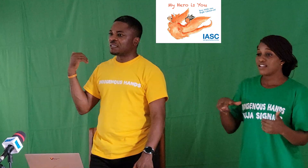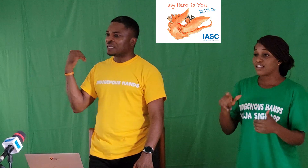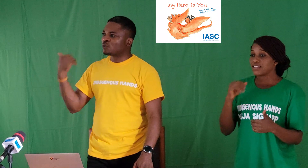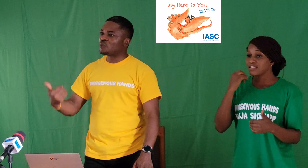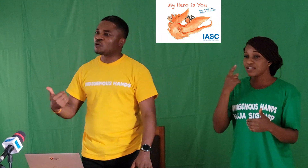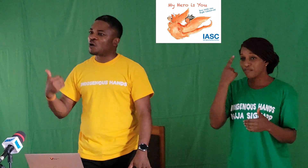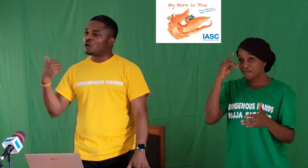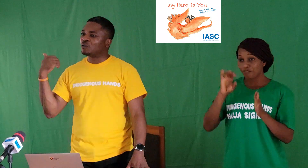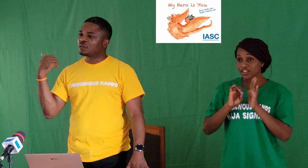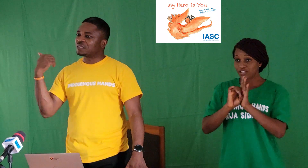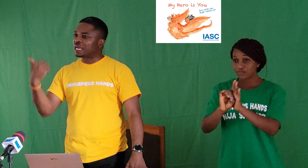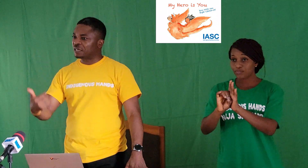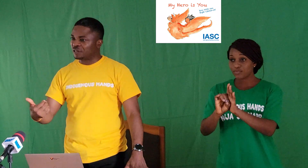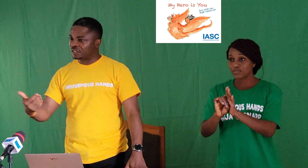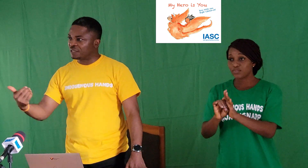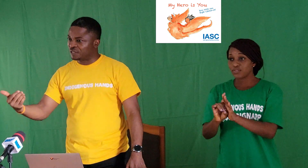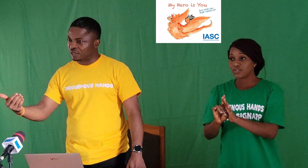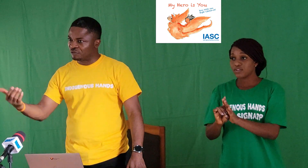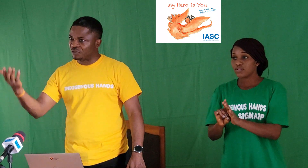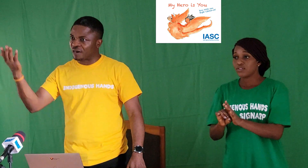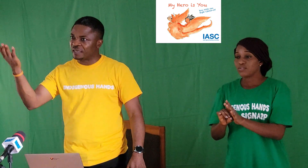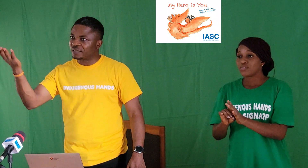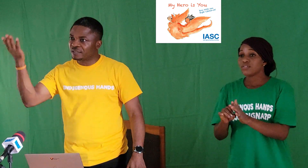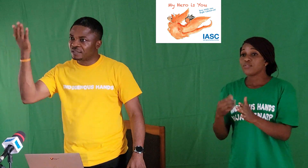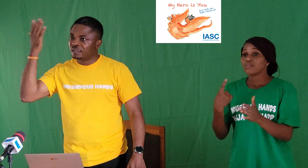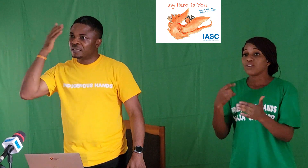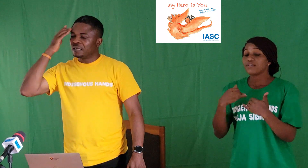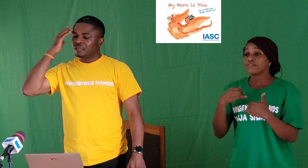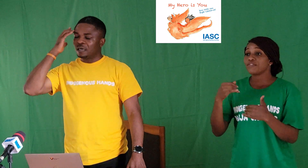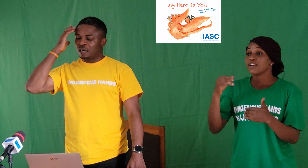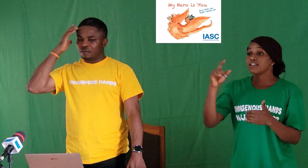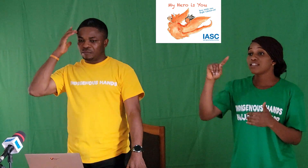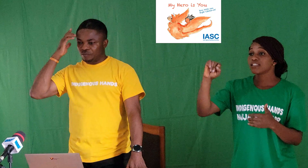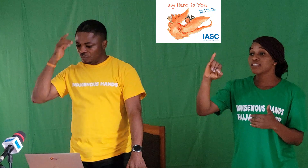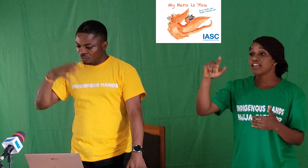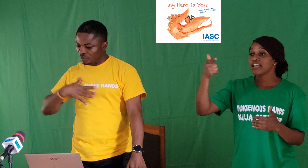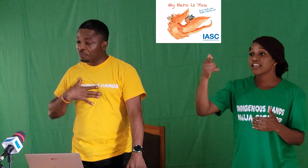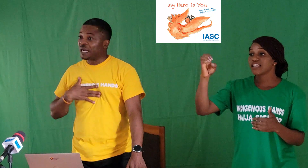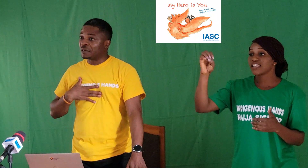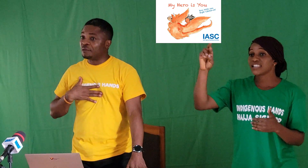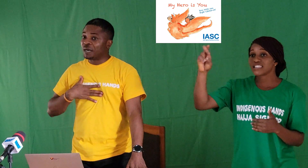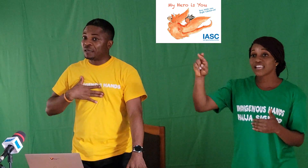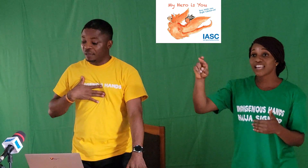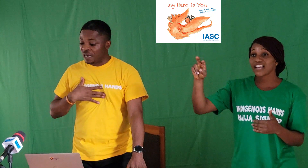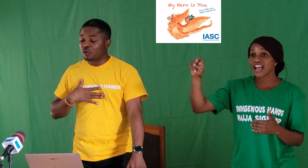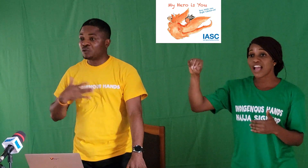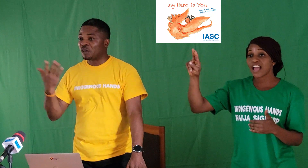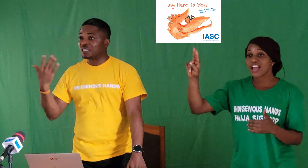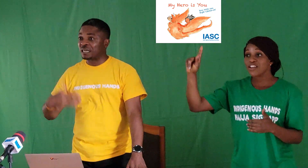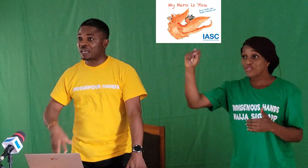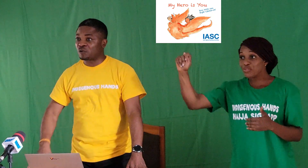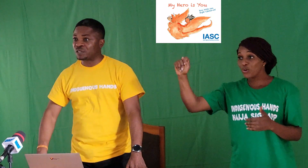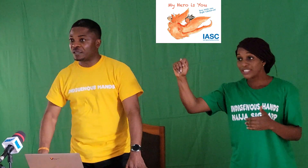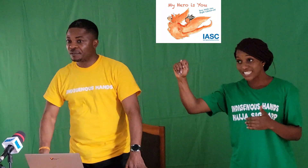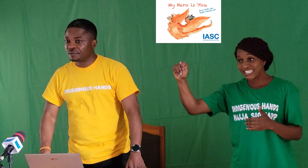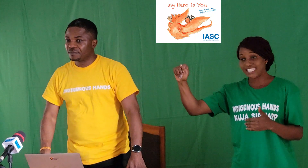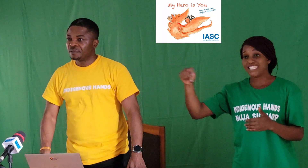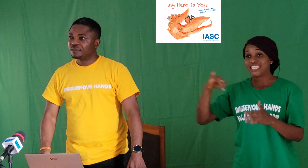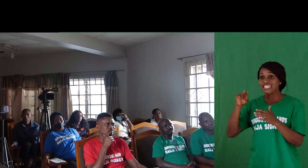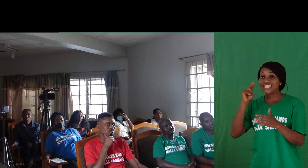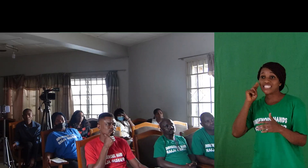instance, there's what we call tiger nut in this country, right? in my language, we call it